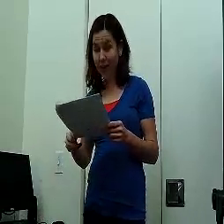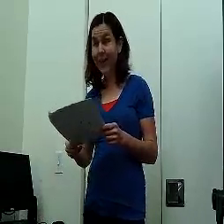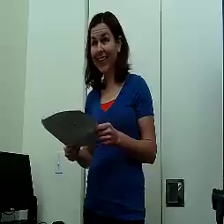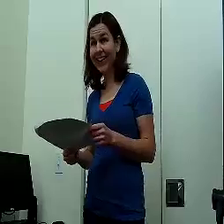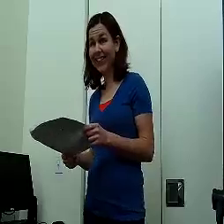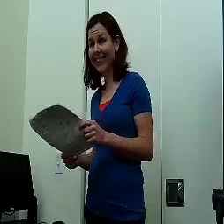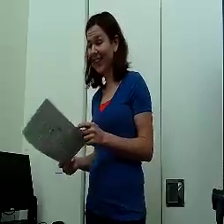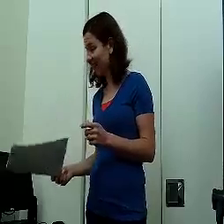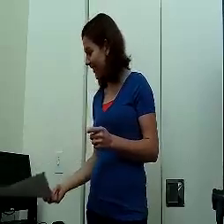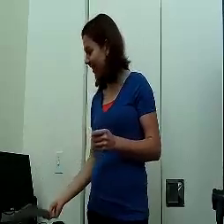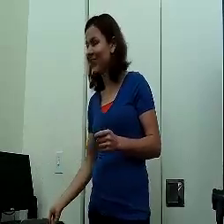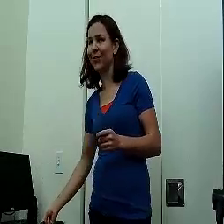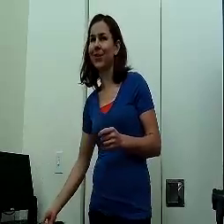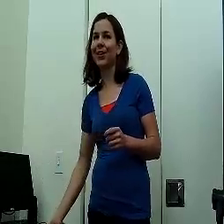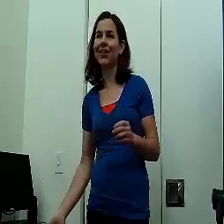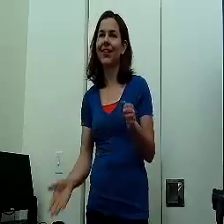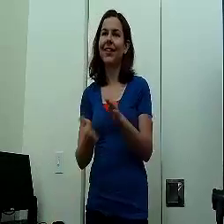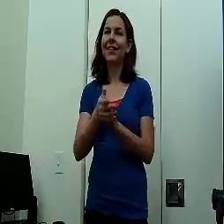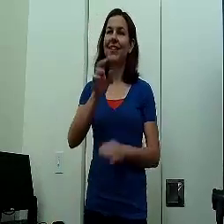Okay, here's a nice texture word.